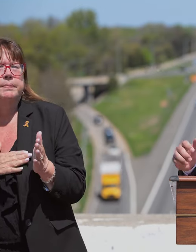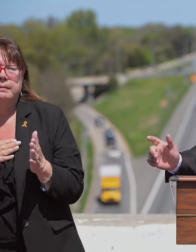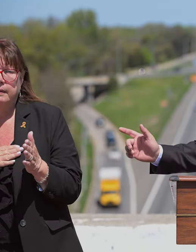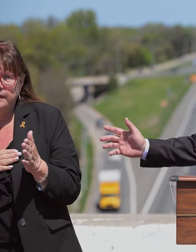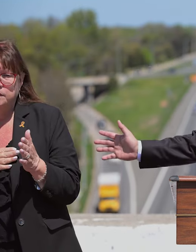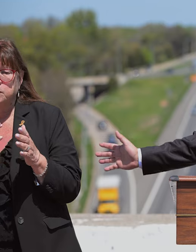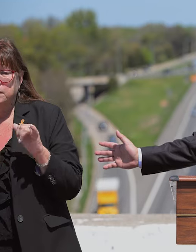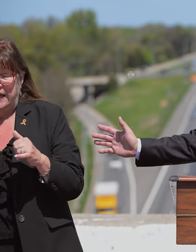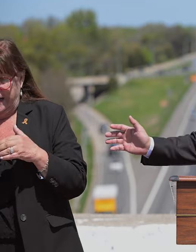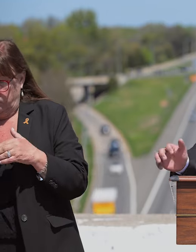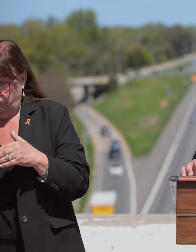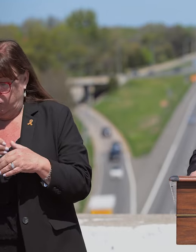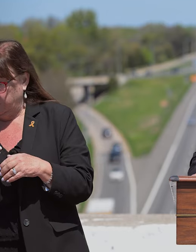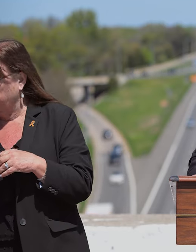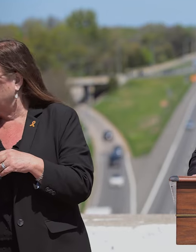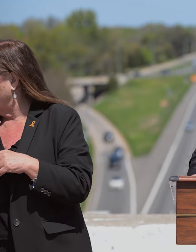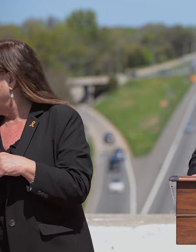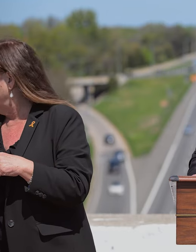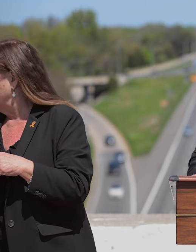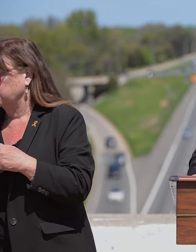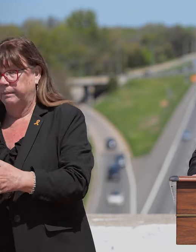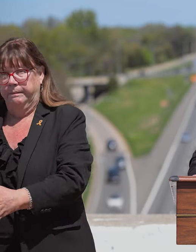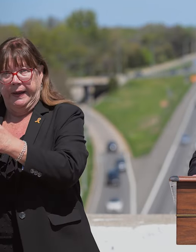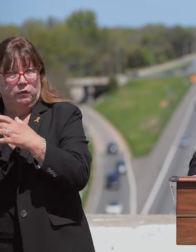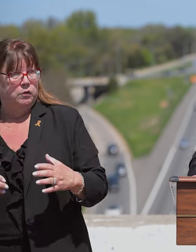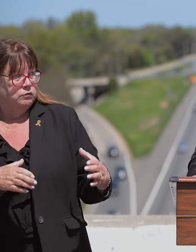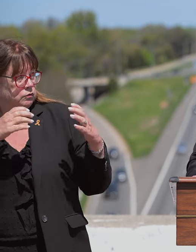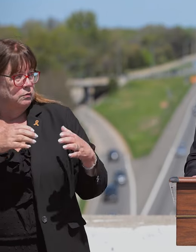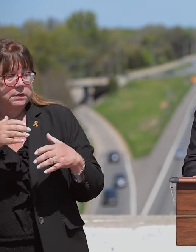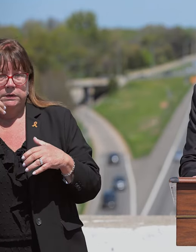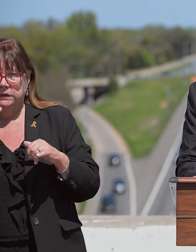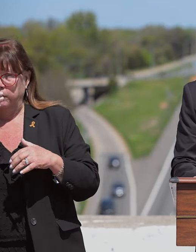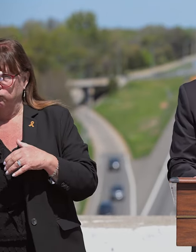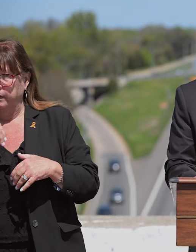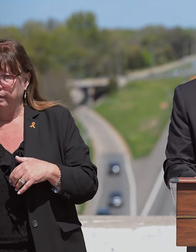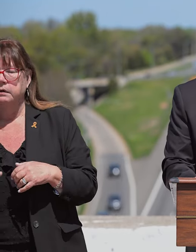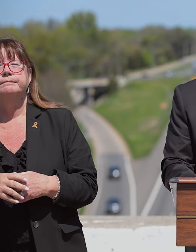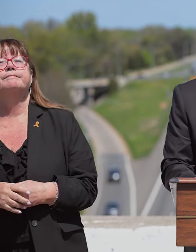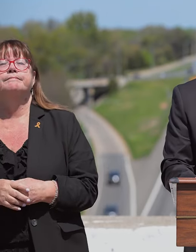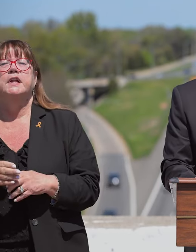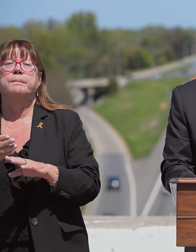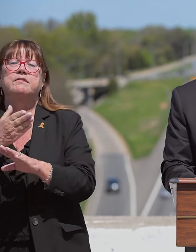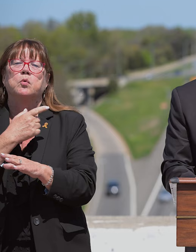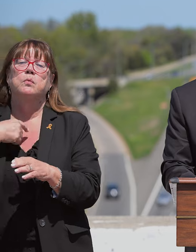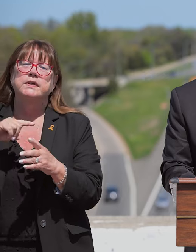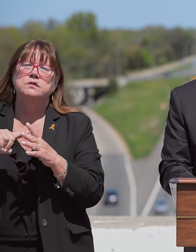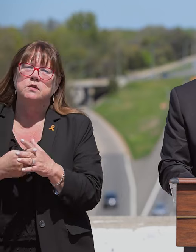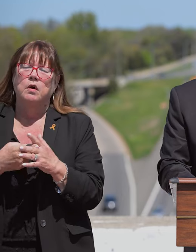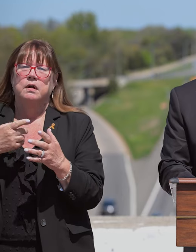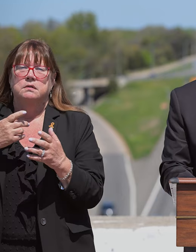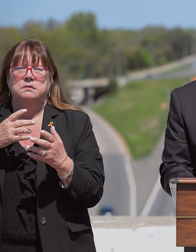to stay in front of the orange barrels on the bridge deck. Before you have the opportunity to hear from our esteemed